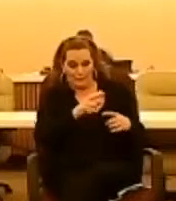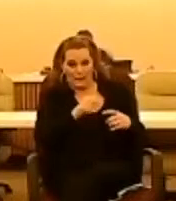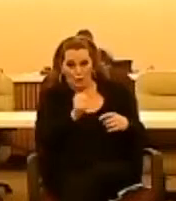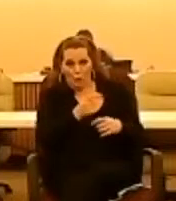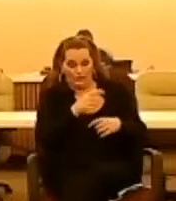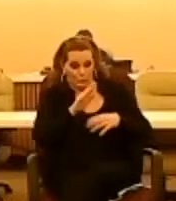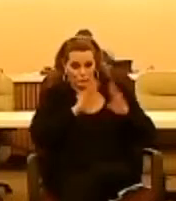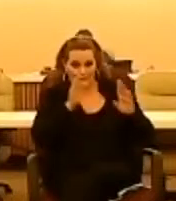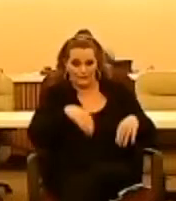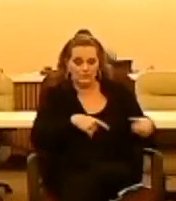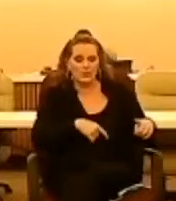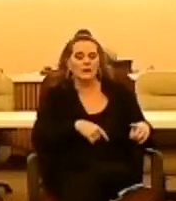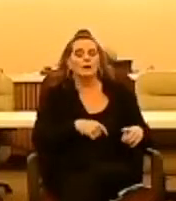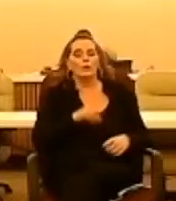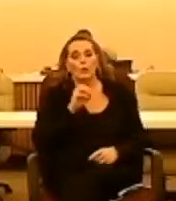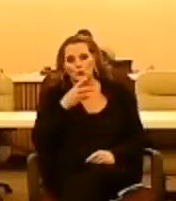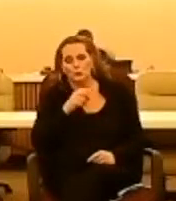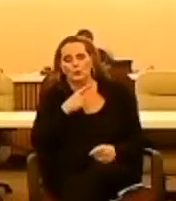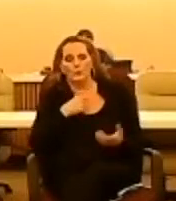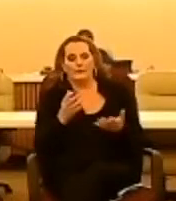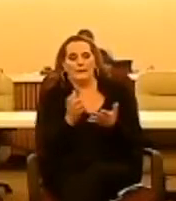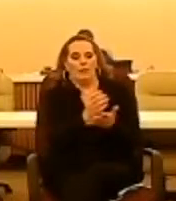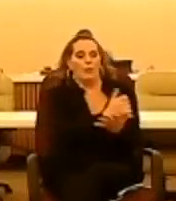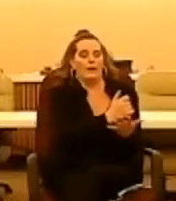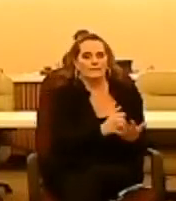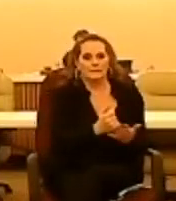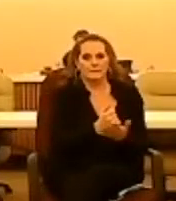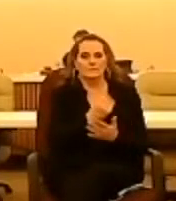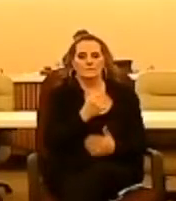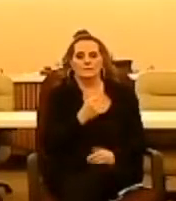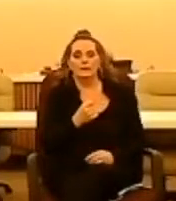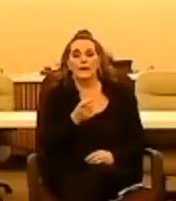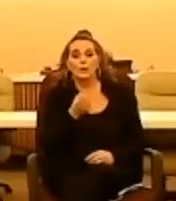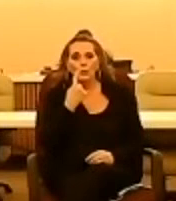This development is connecting to that infrastructure.